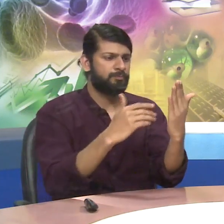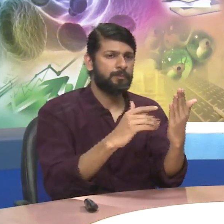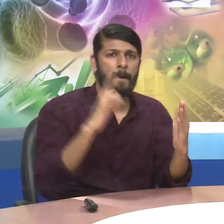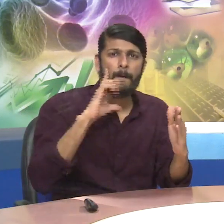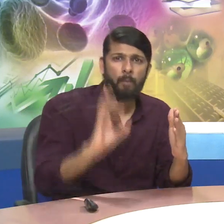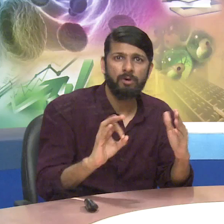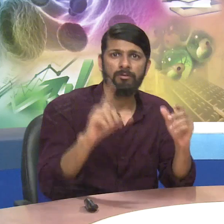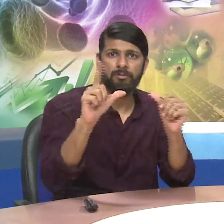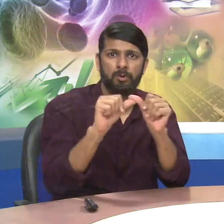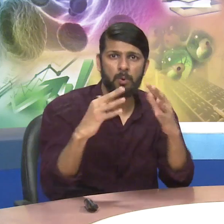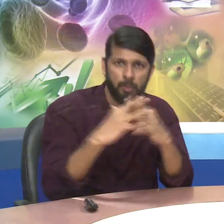The drafting committee